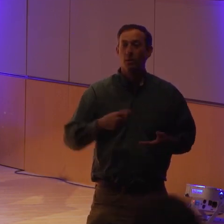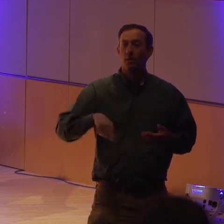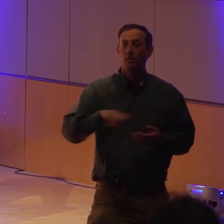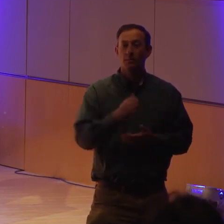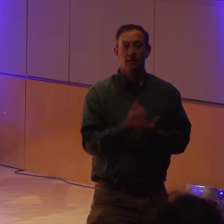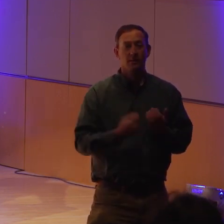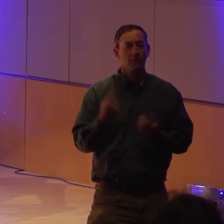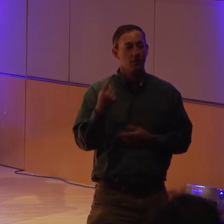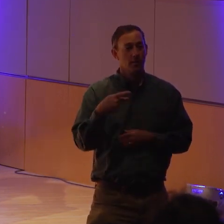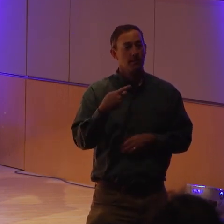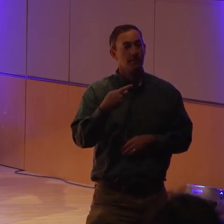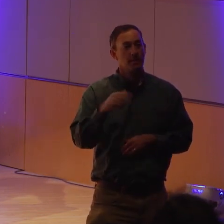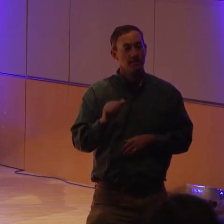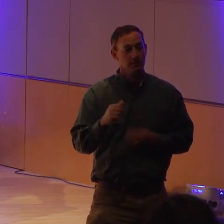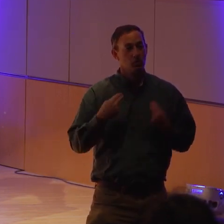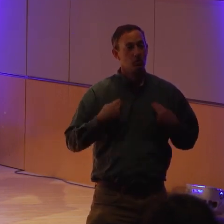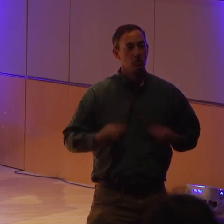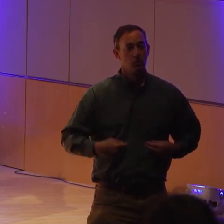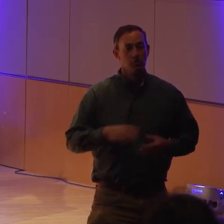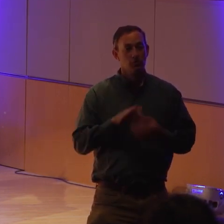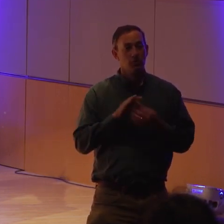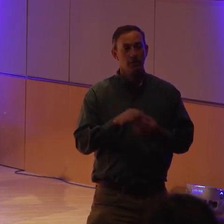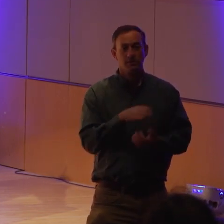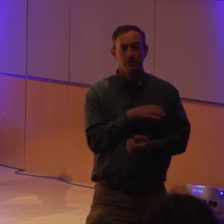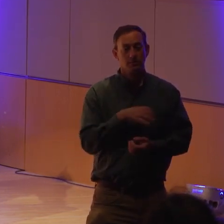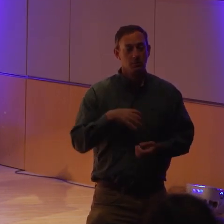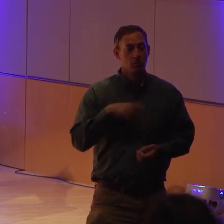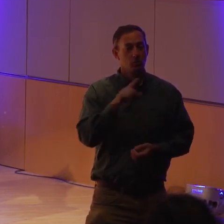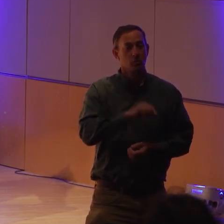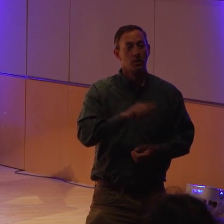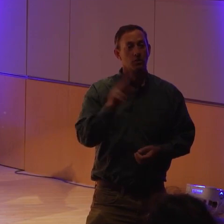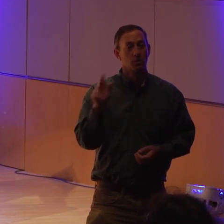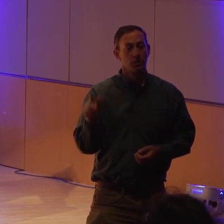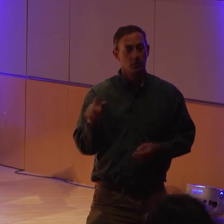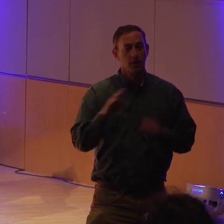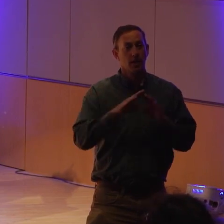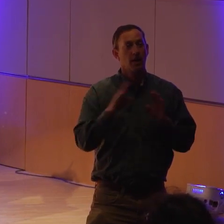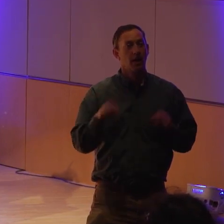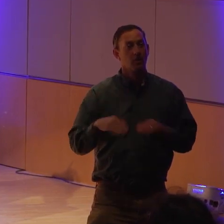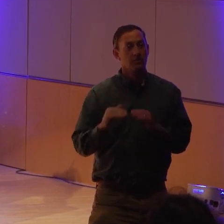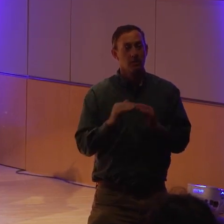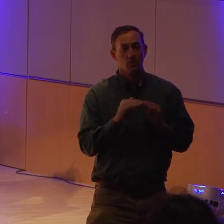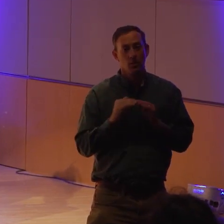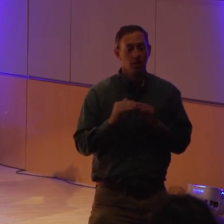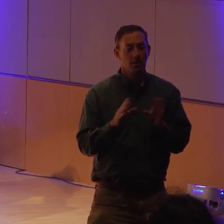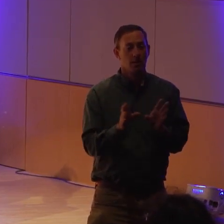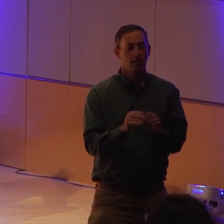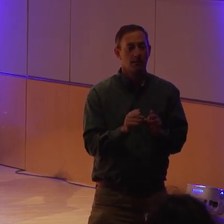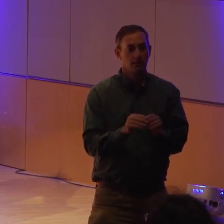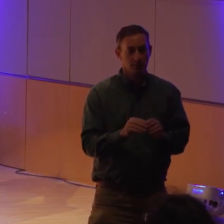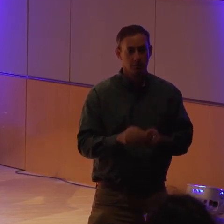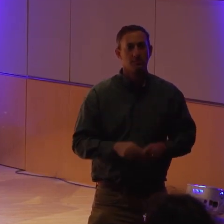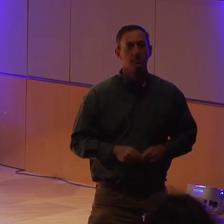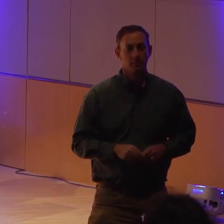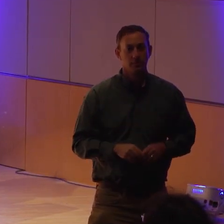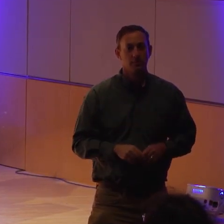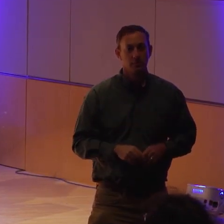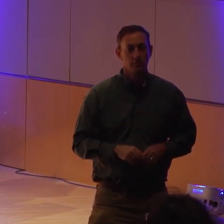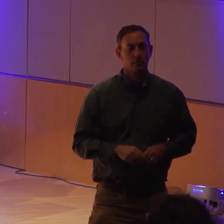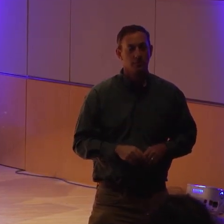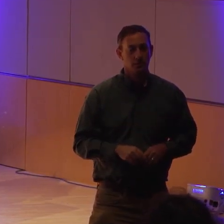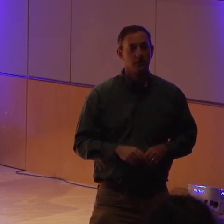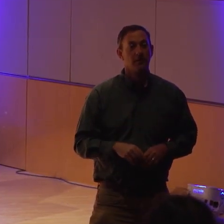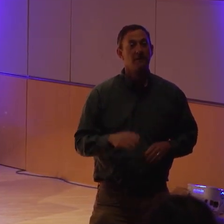everyone to the Pennsylvania Human Relations Commission's 2023 Housing Equality Conference, Putting the Act in